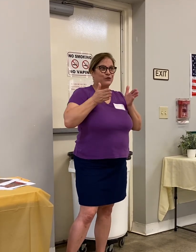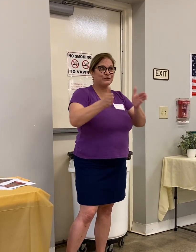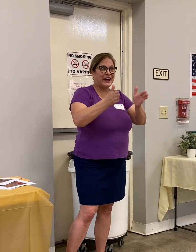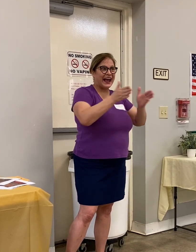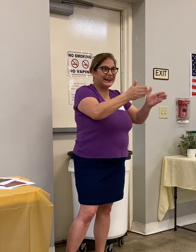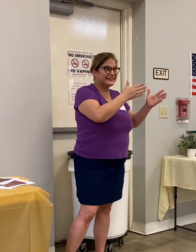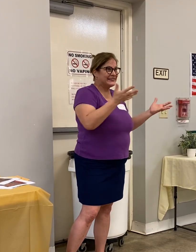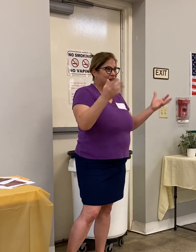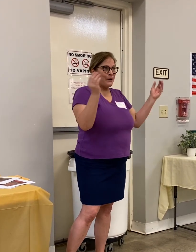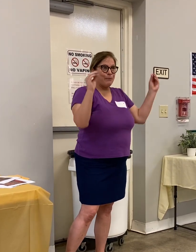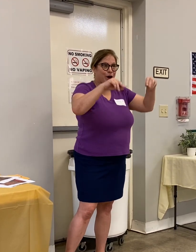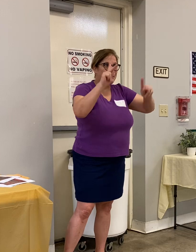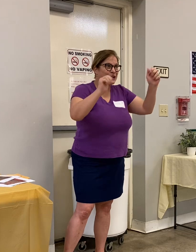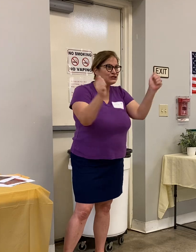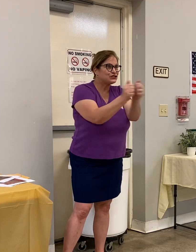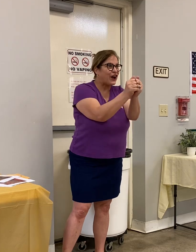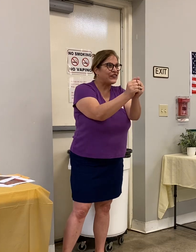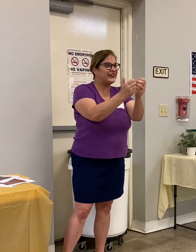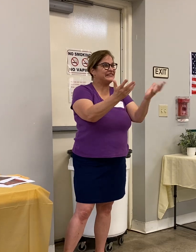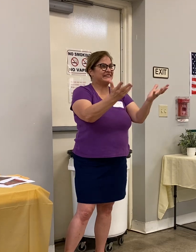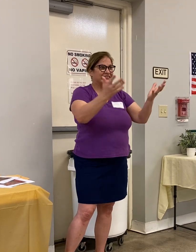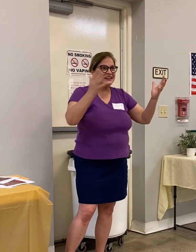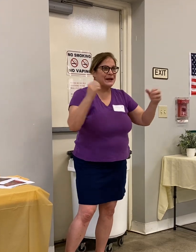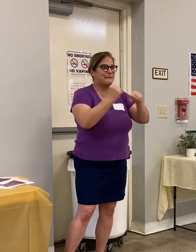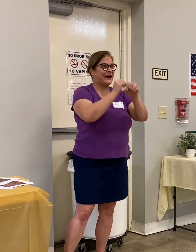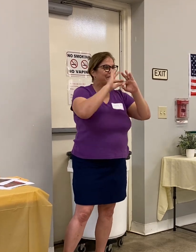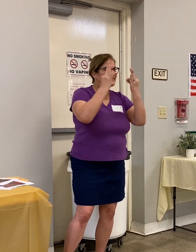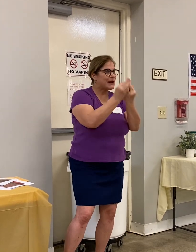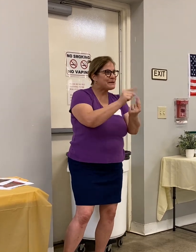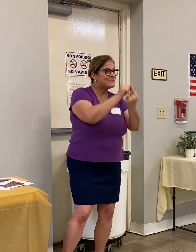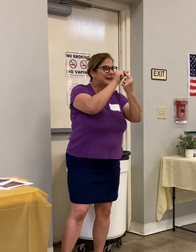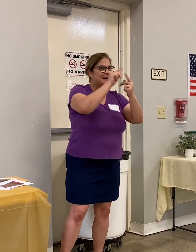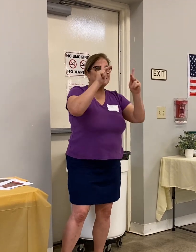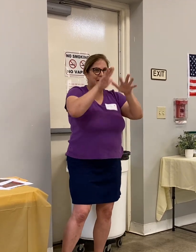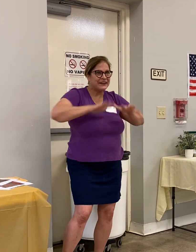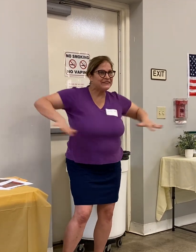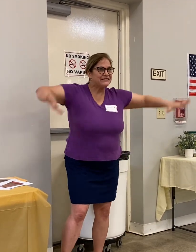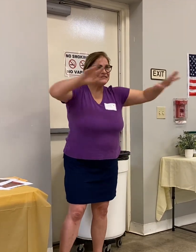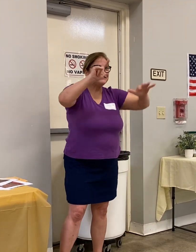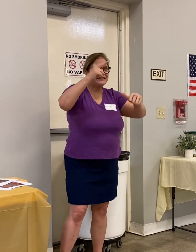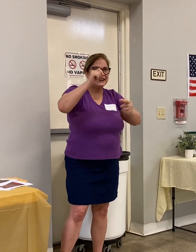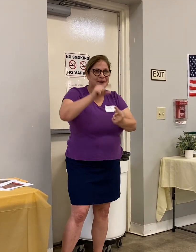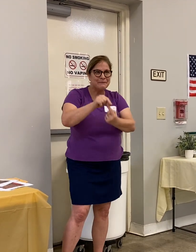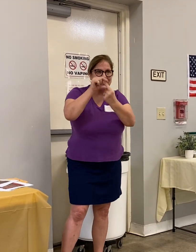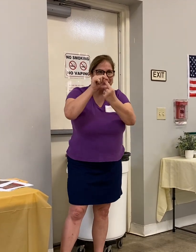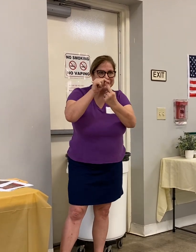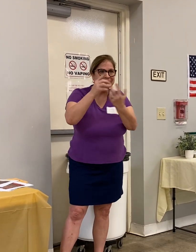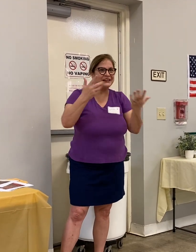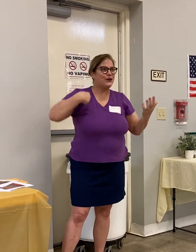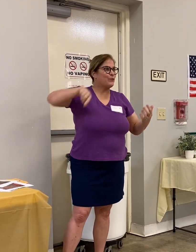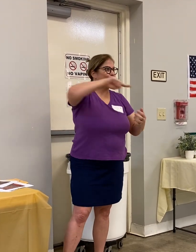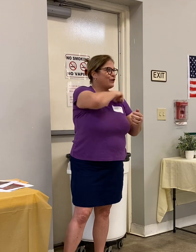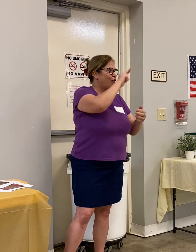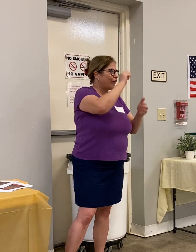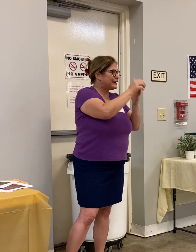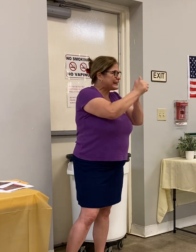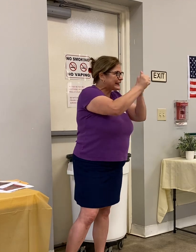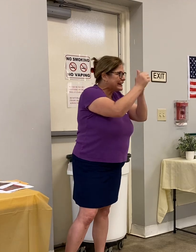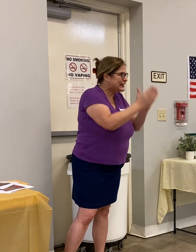the skills, we have the attitude to bring people together, and family, just like we did today.